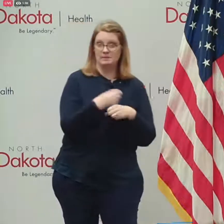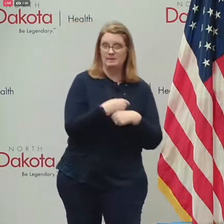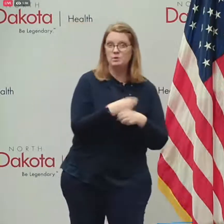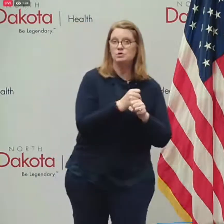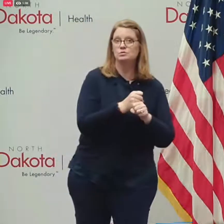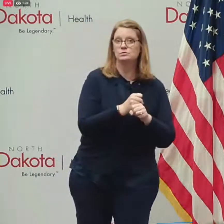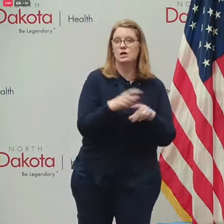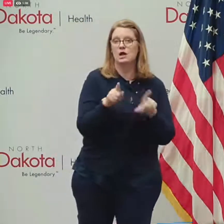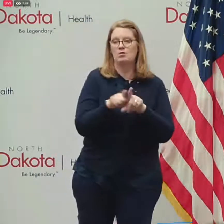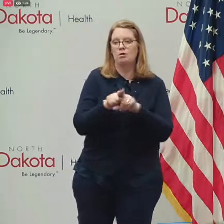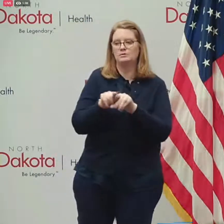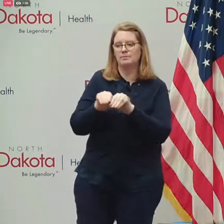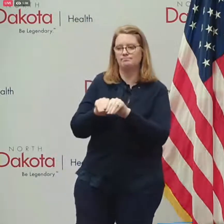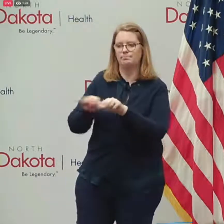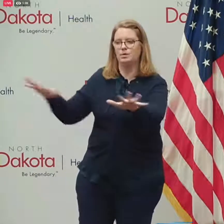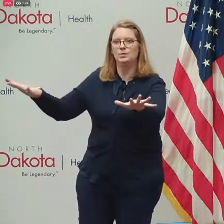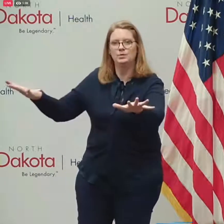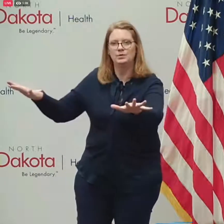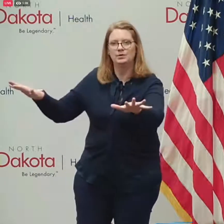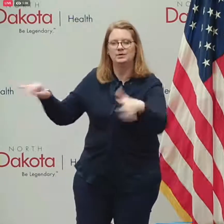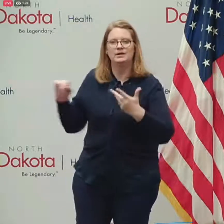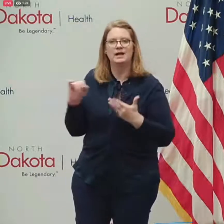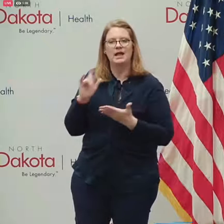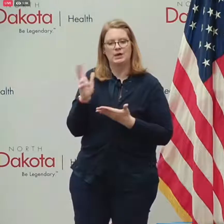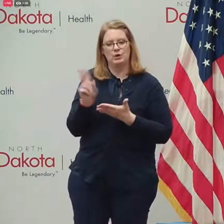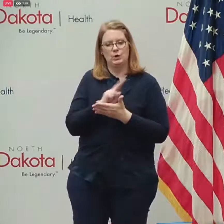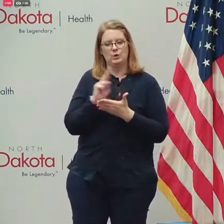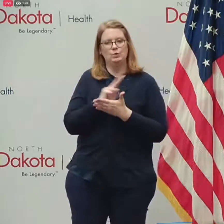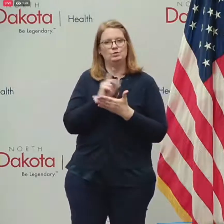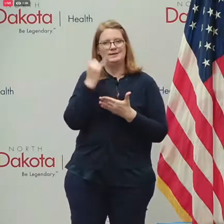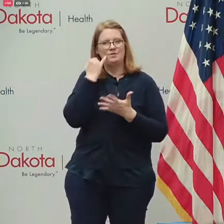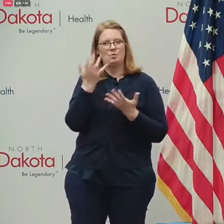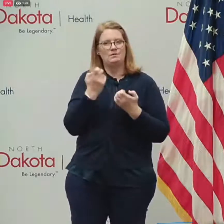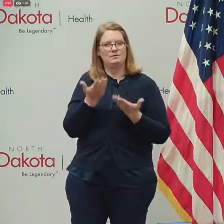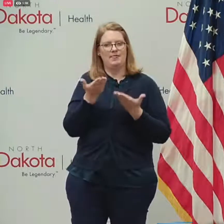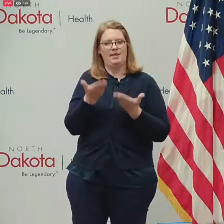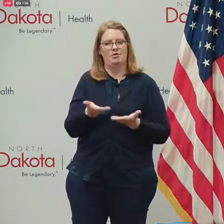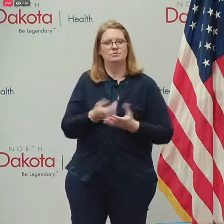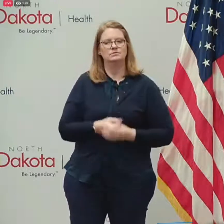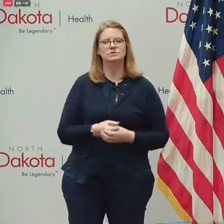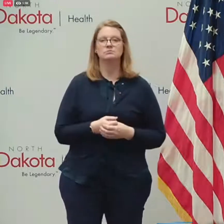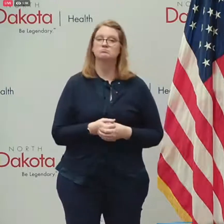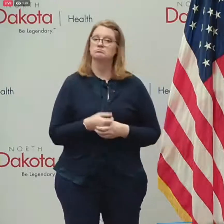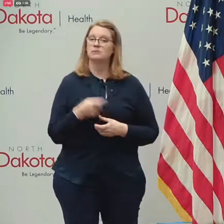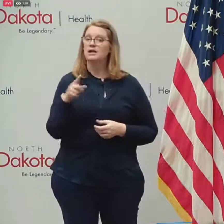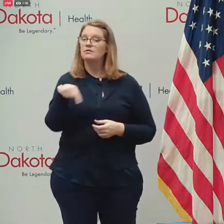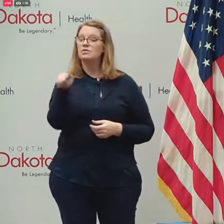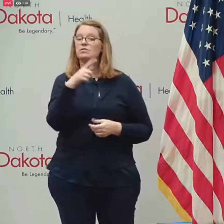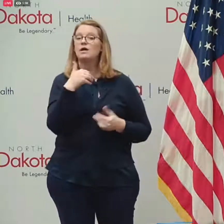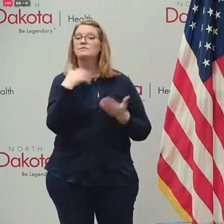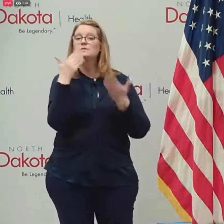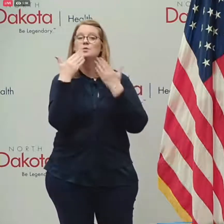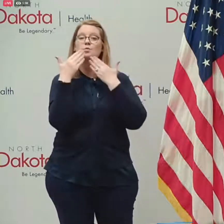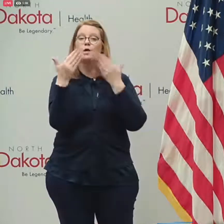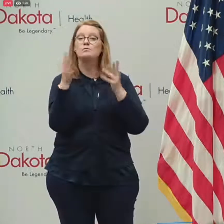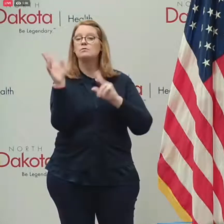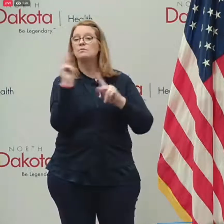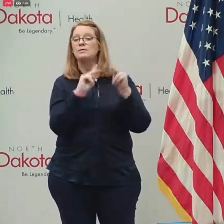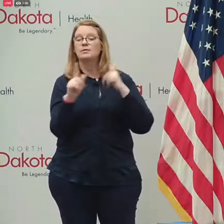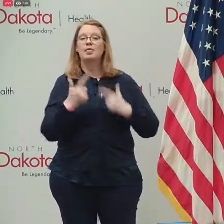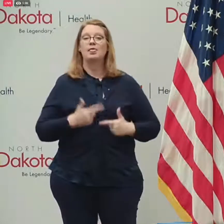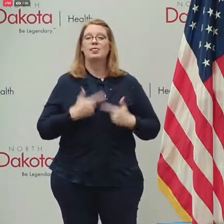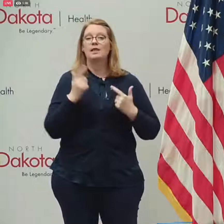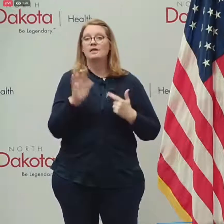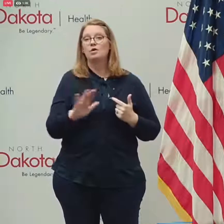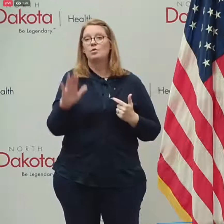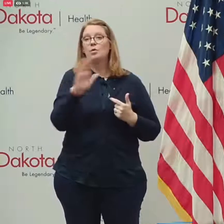and discharged and used up in order to exist at all. So again, if you've got some gratitude for people in your life that are making a